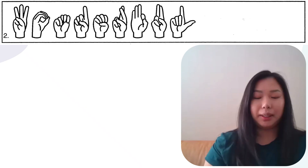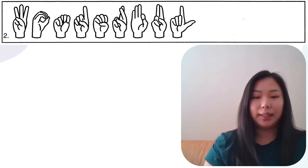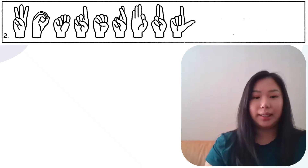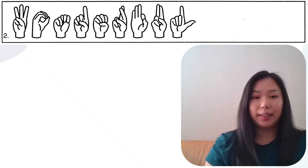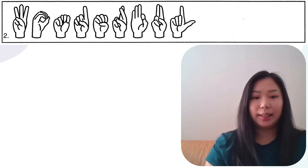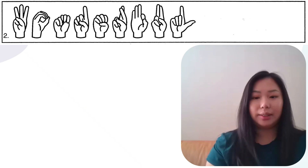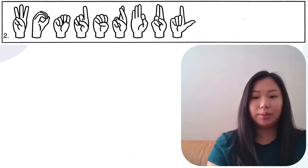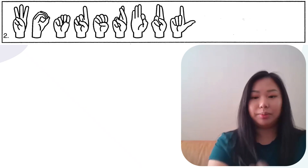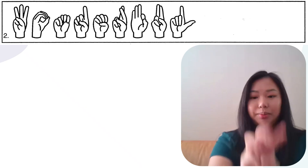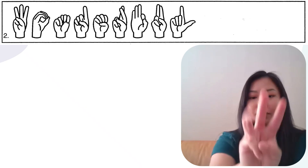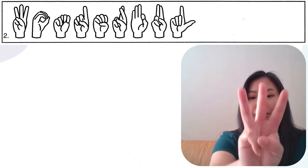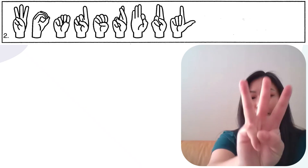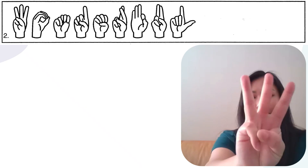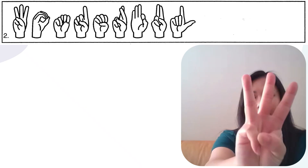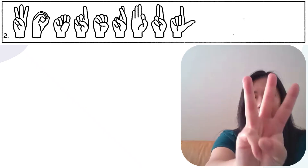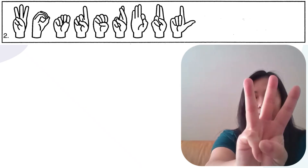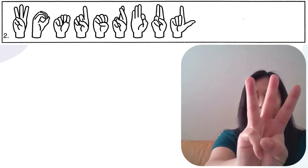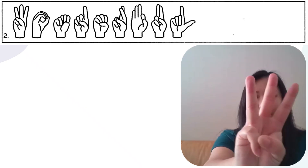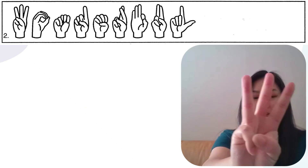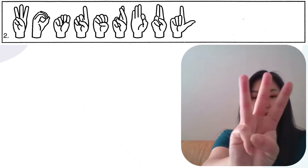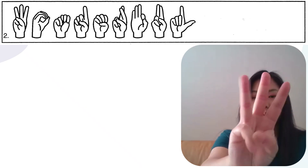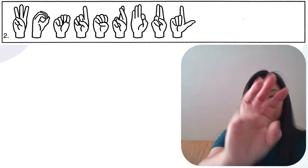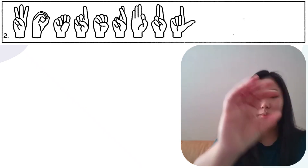I'll spell it again.